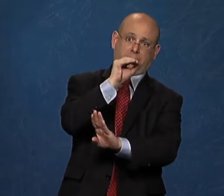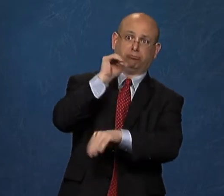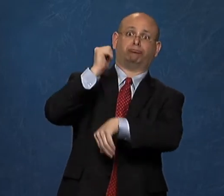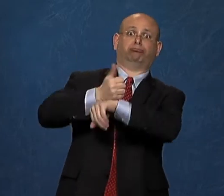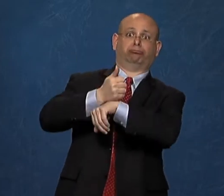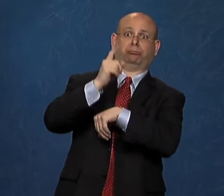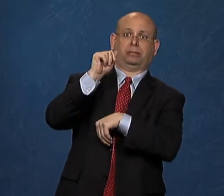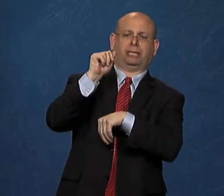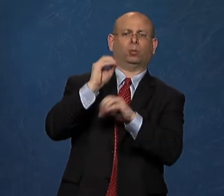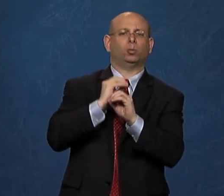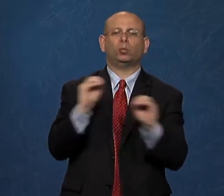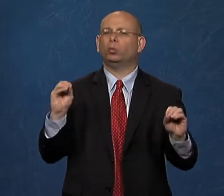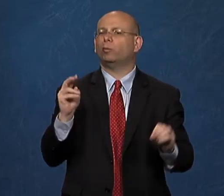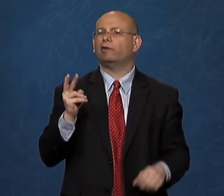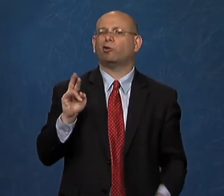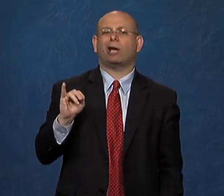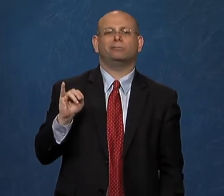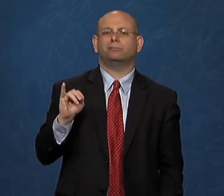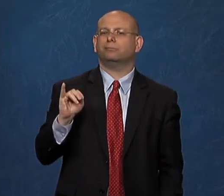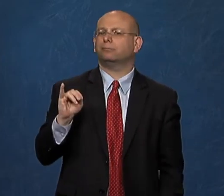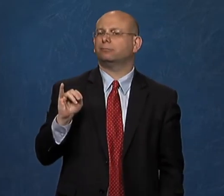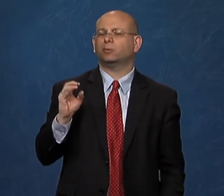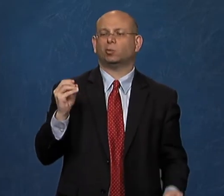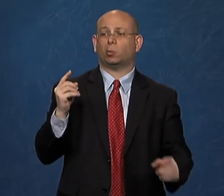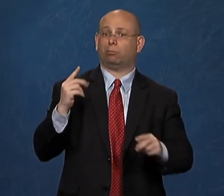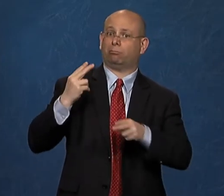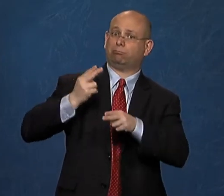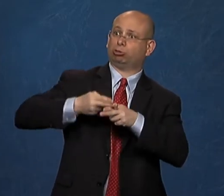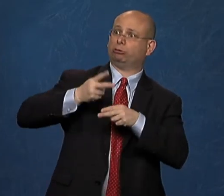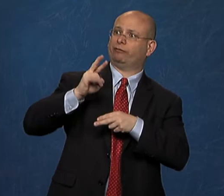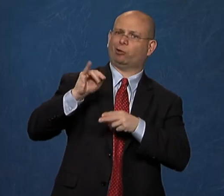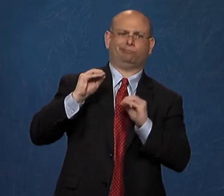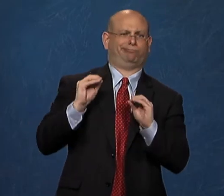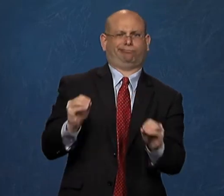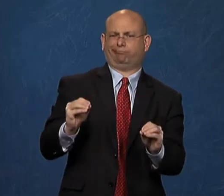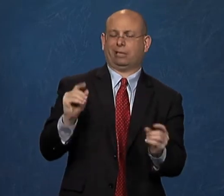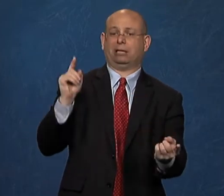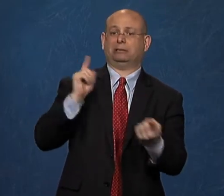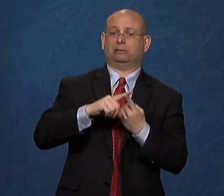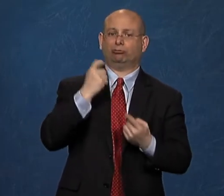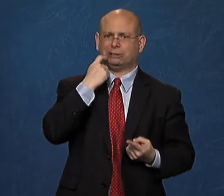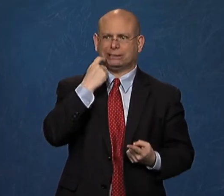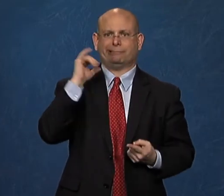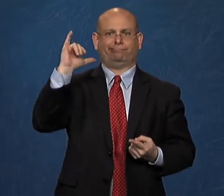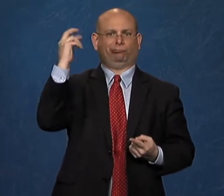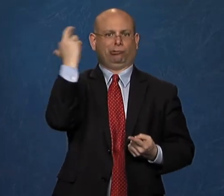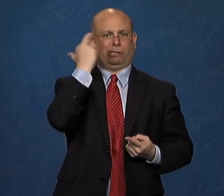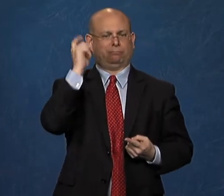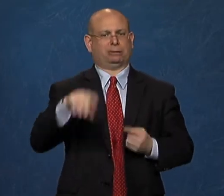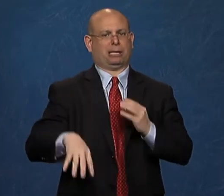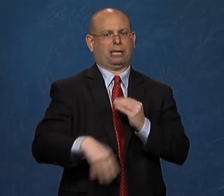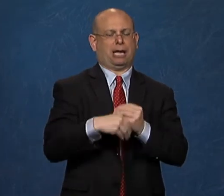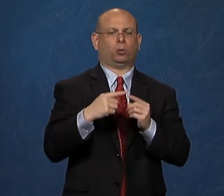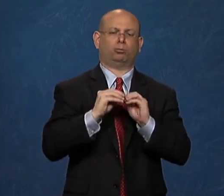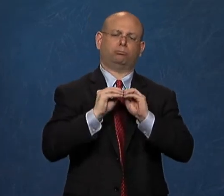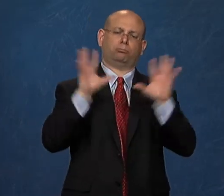that was added because since the passage back in 1990, VRI has become now more prevalent. It wasn't the case